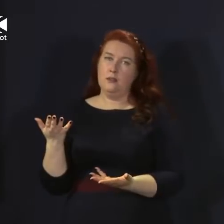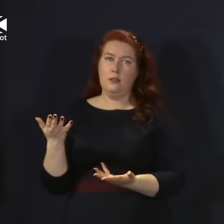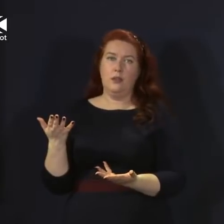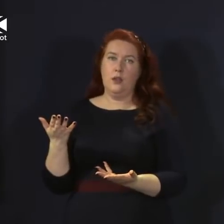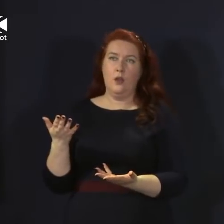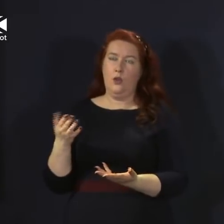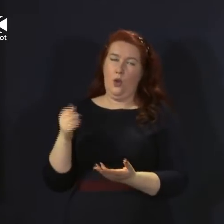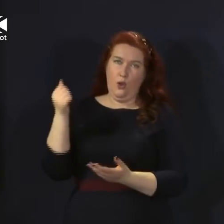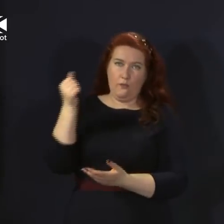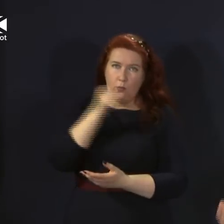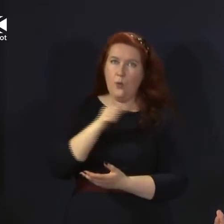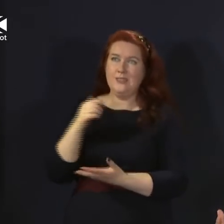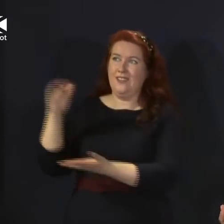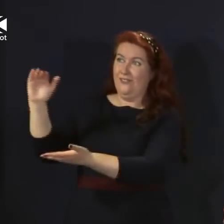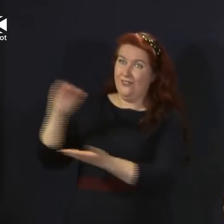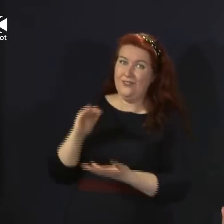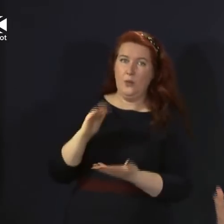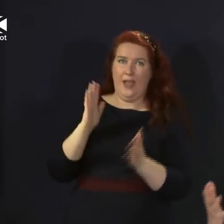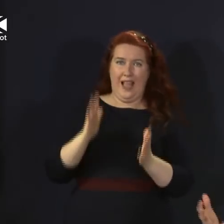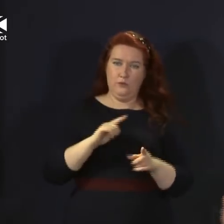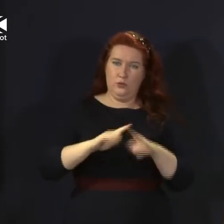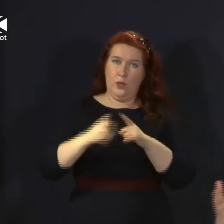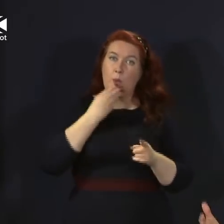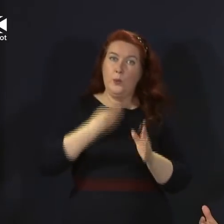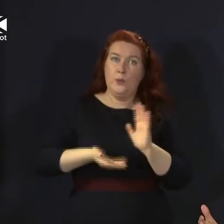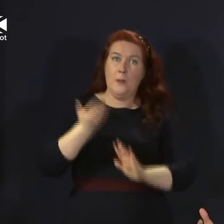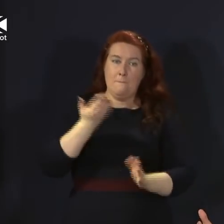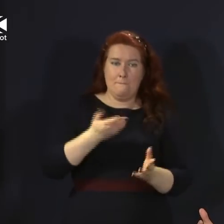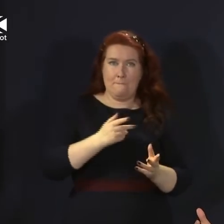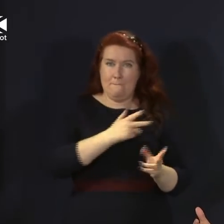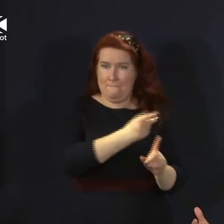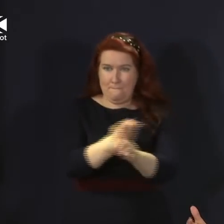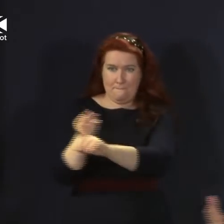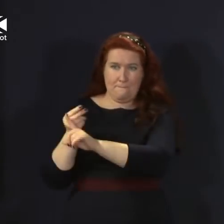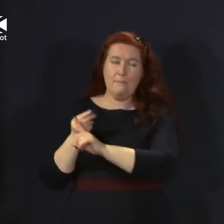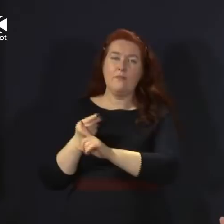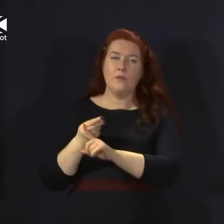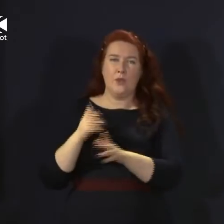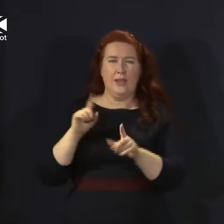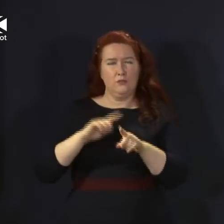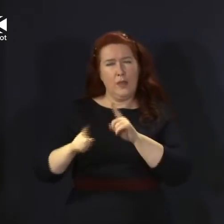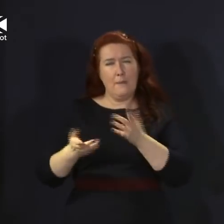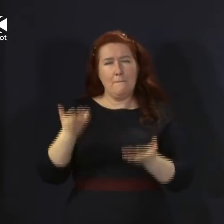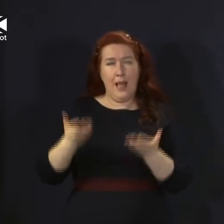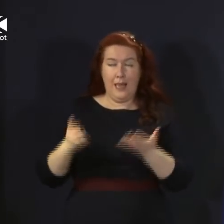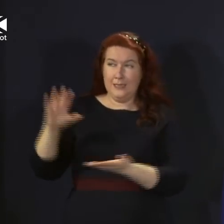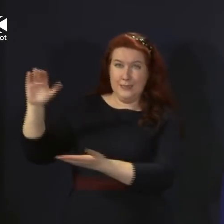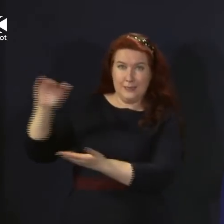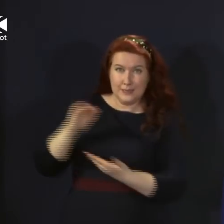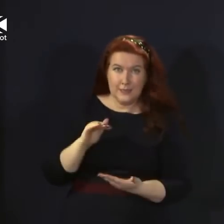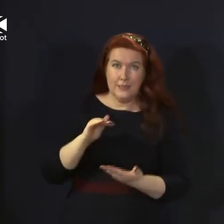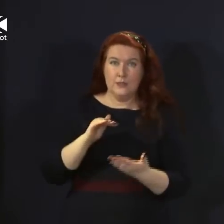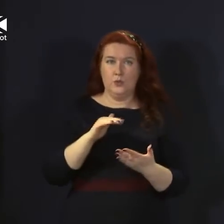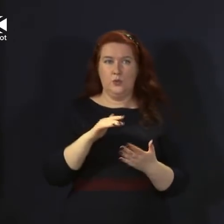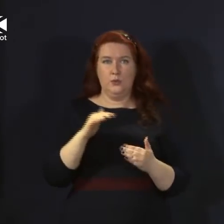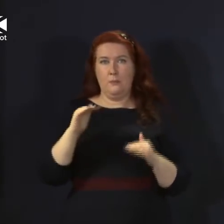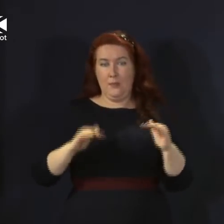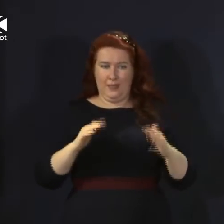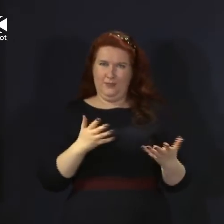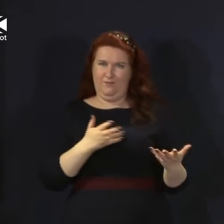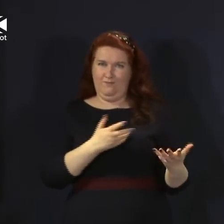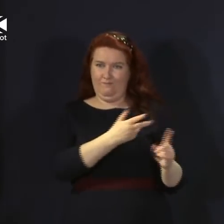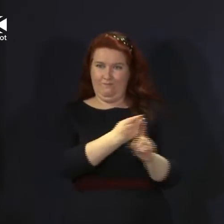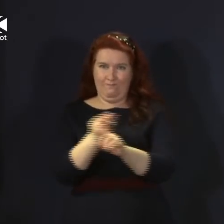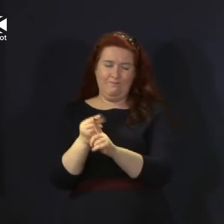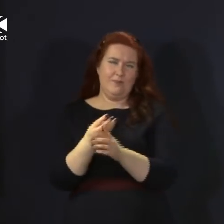all the supply we have. We have to balance the supplies to take account of certain things